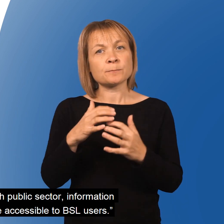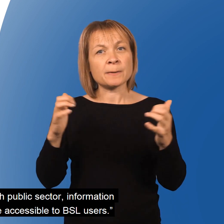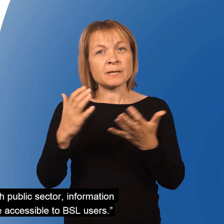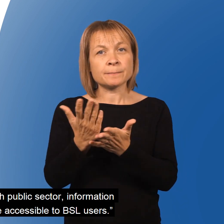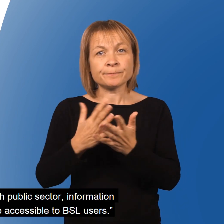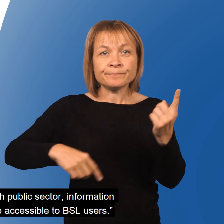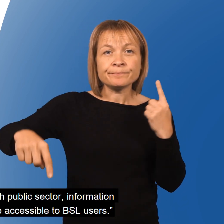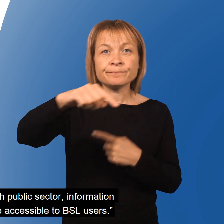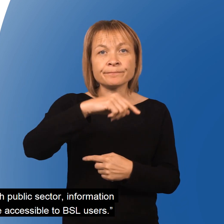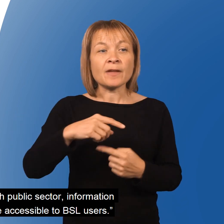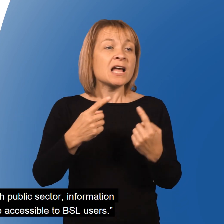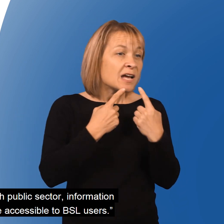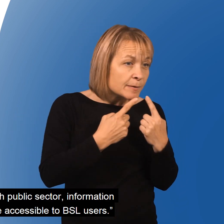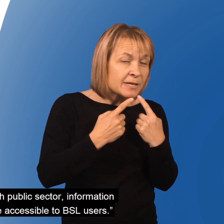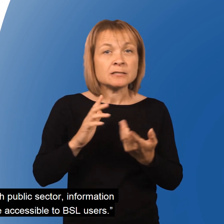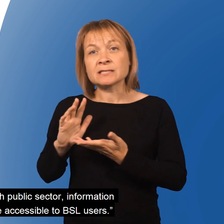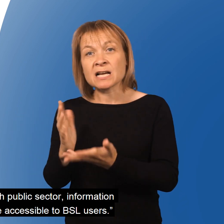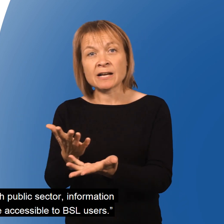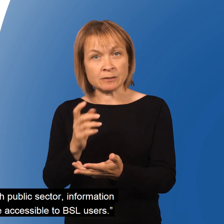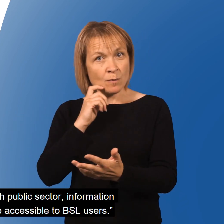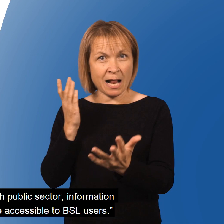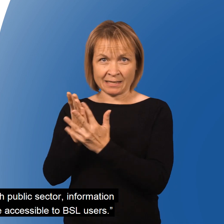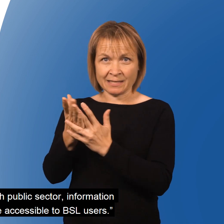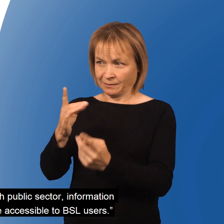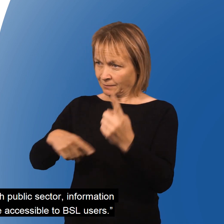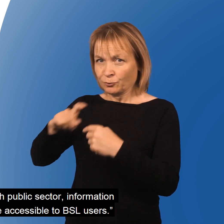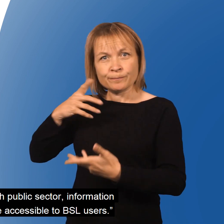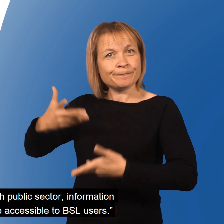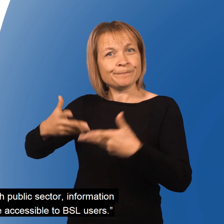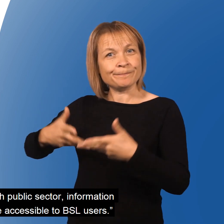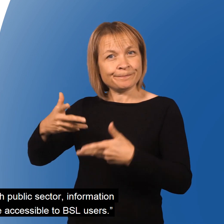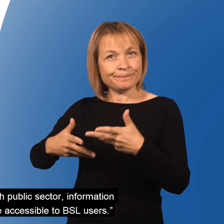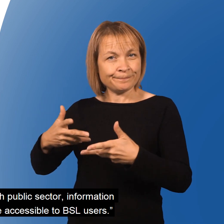public sector, information and services will be accessible to BSL users.